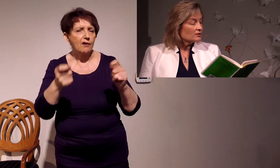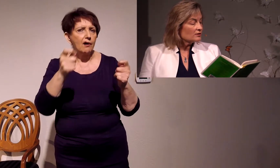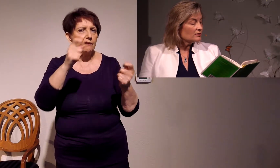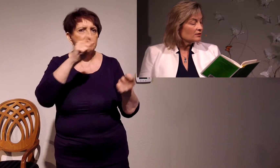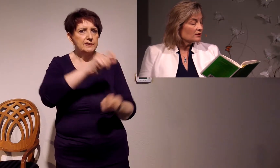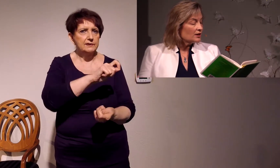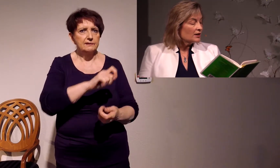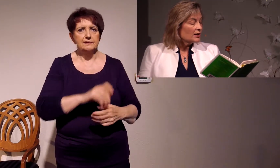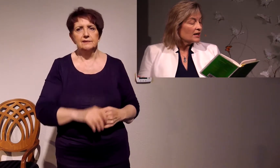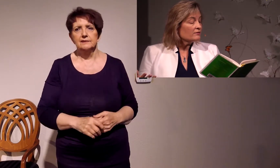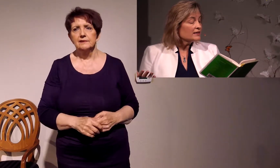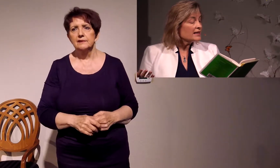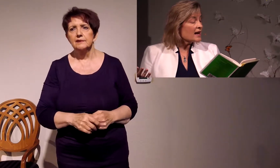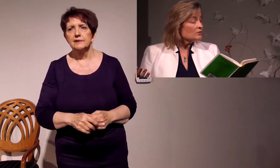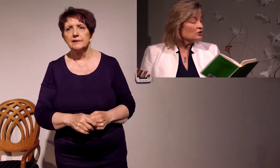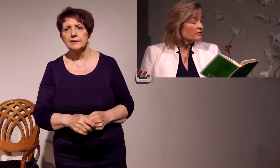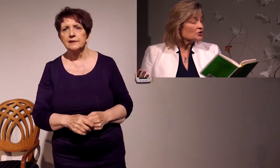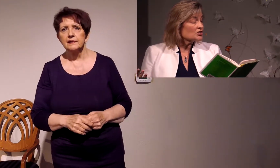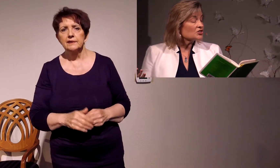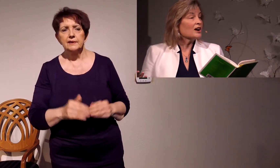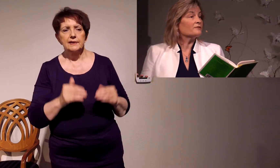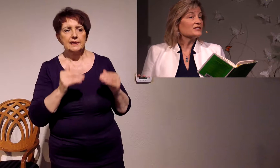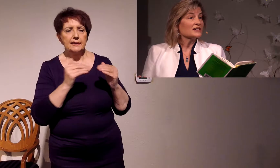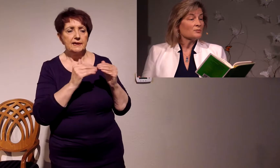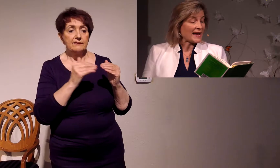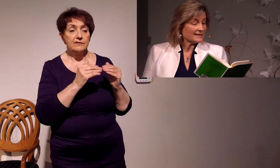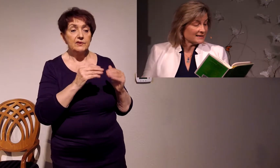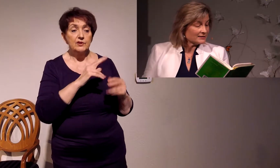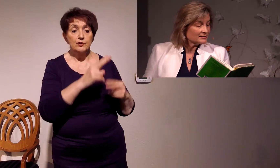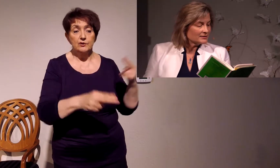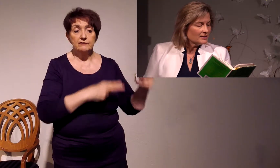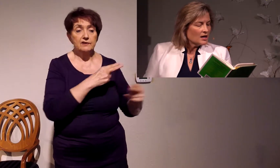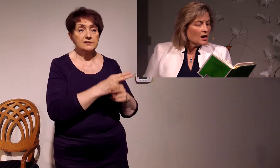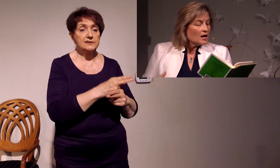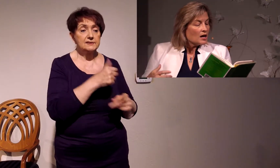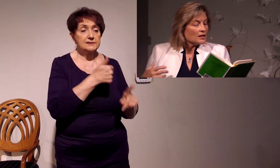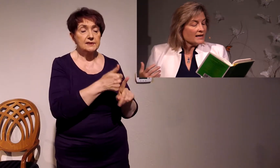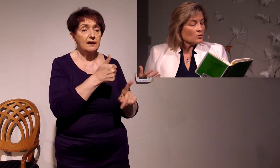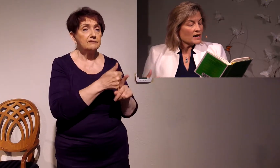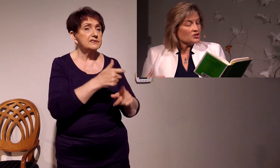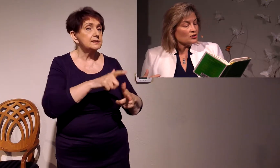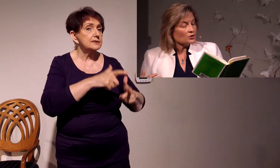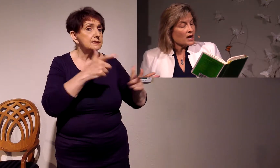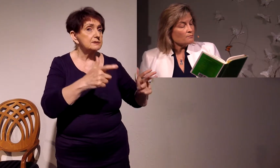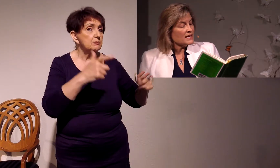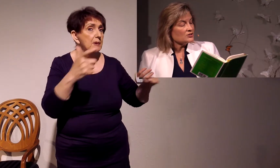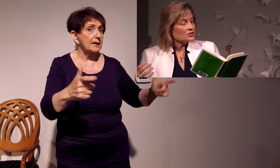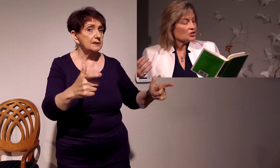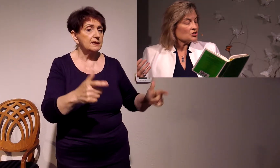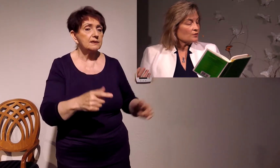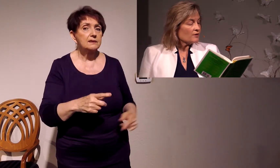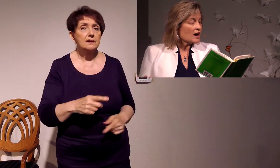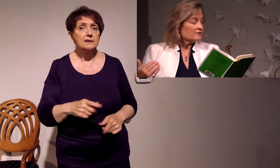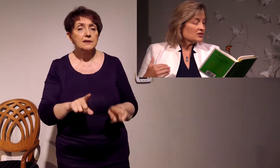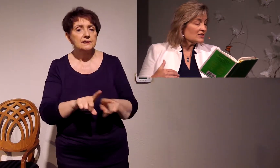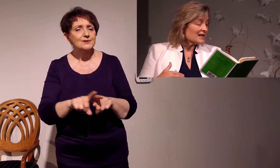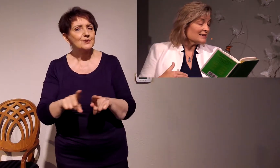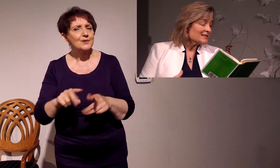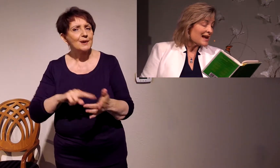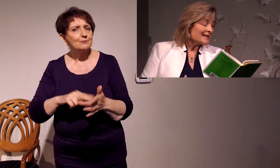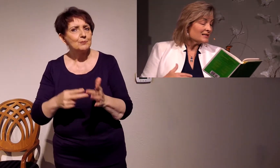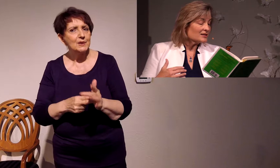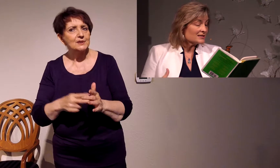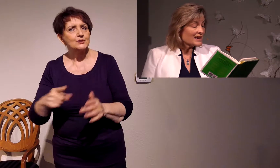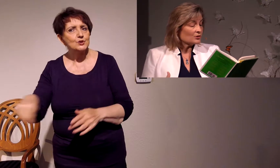rage. Even the damn universe itself is expanding. Likewise, you are not meant to just survive, to